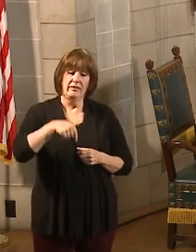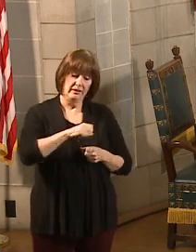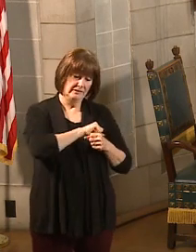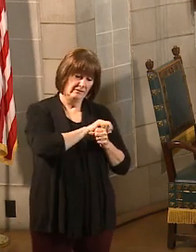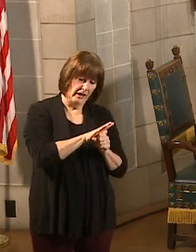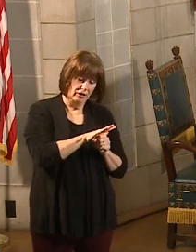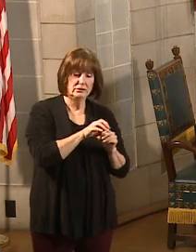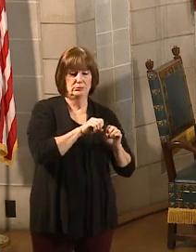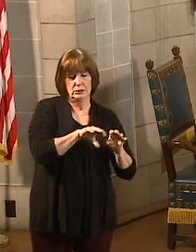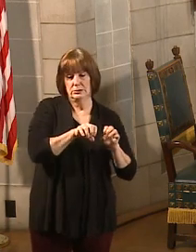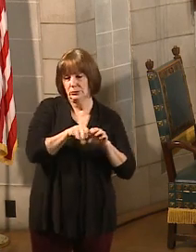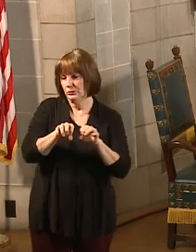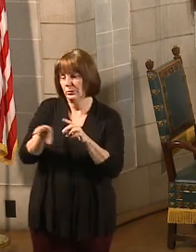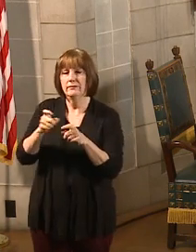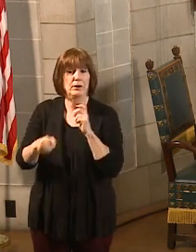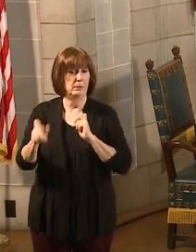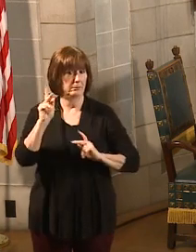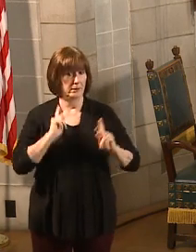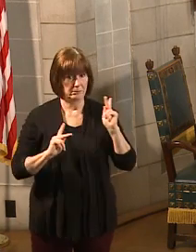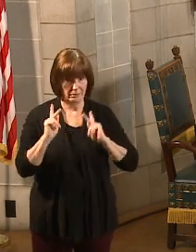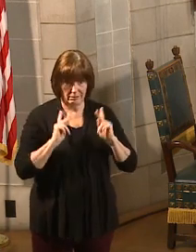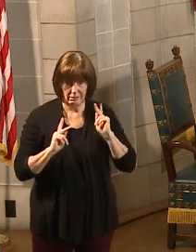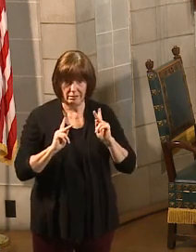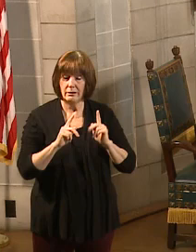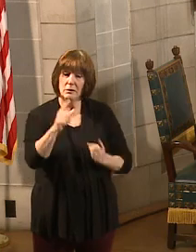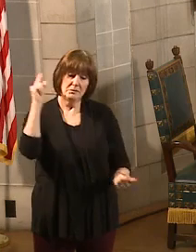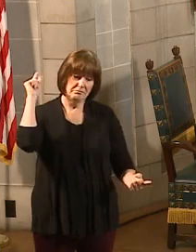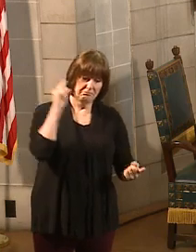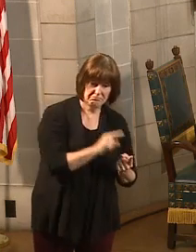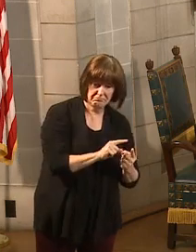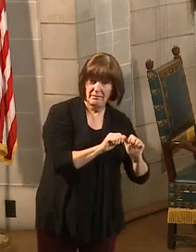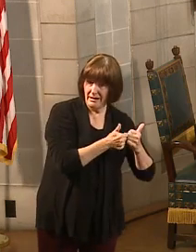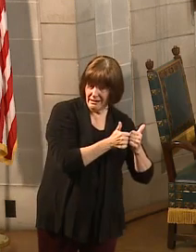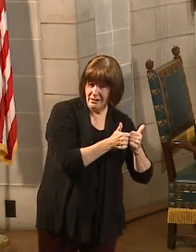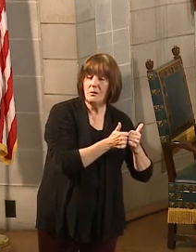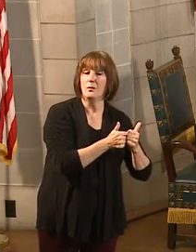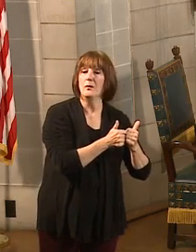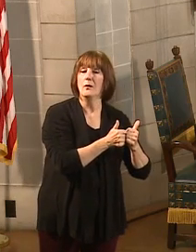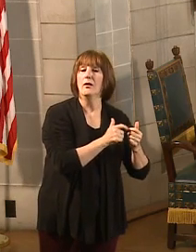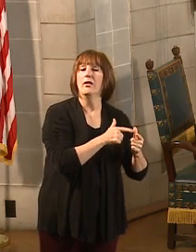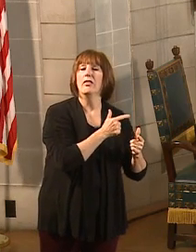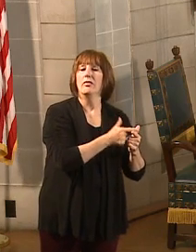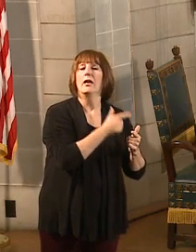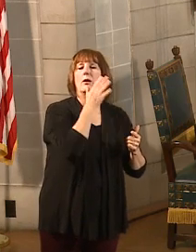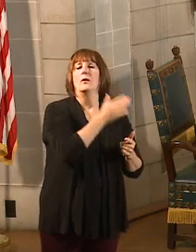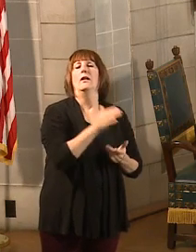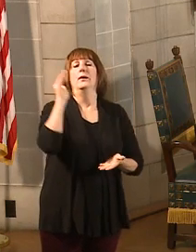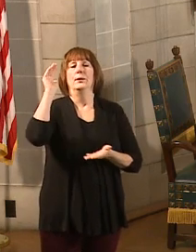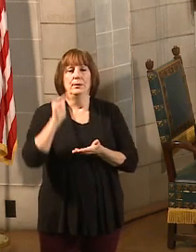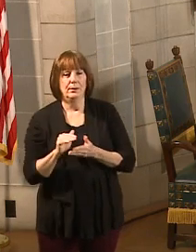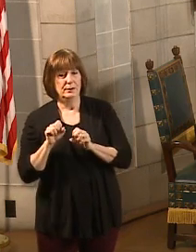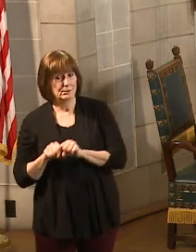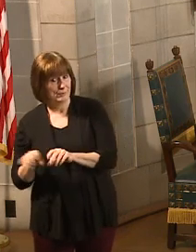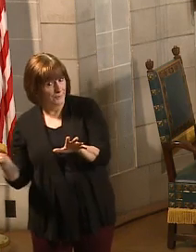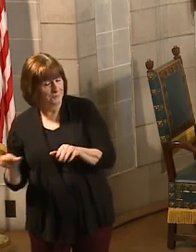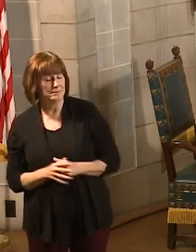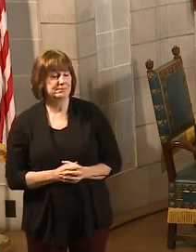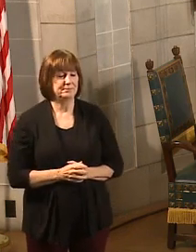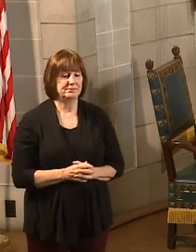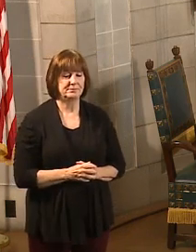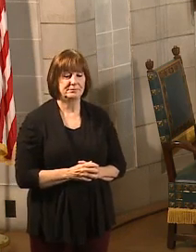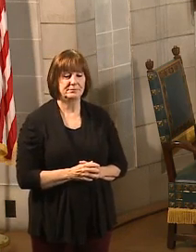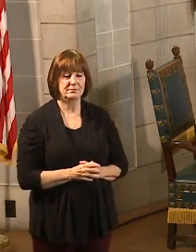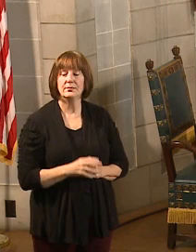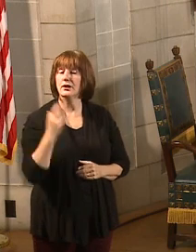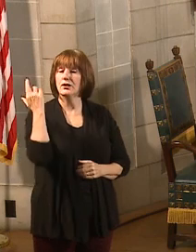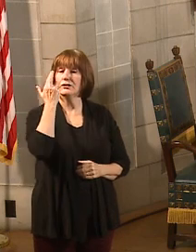another person. So the things you can do to mitigate that will help slow the spread of virus. And of course, the